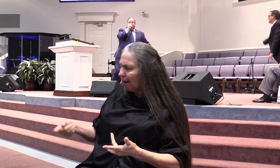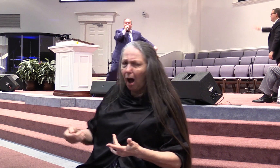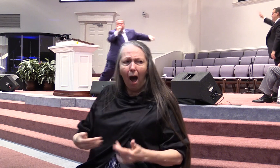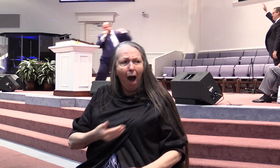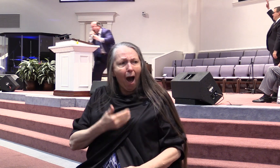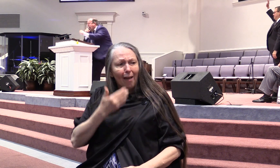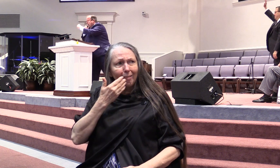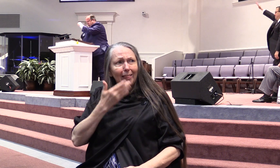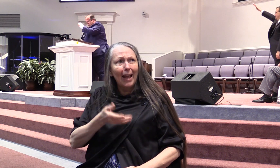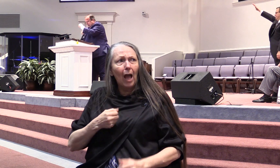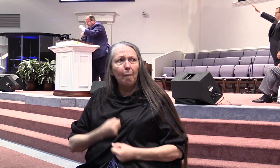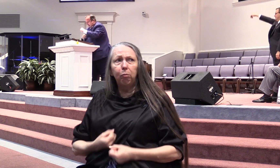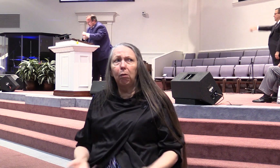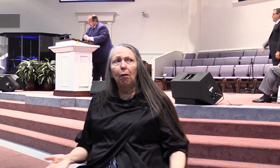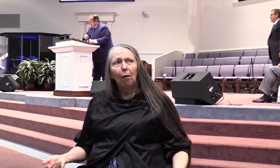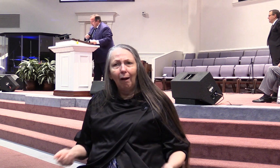God for the church.